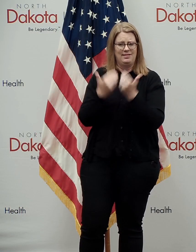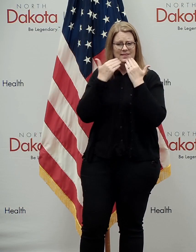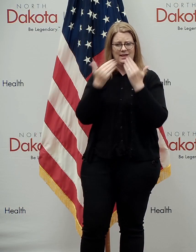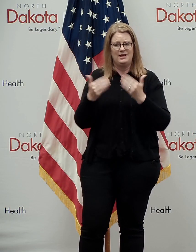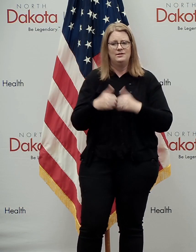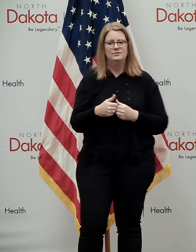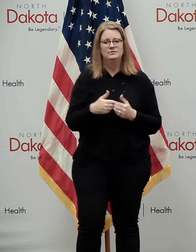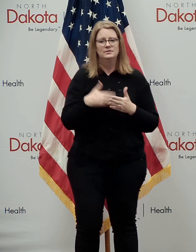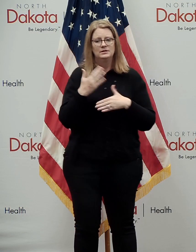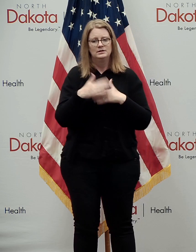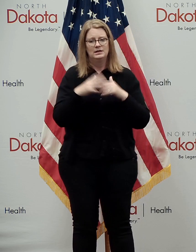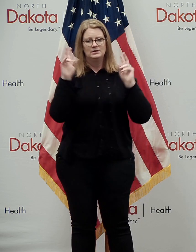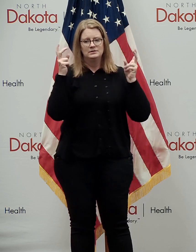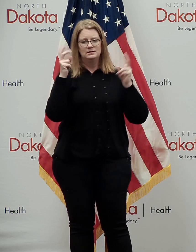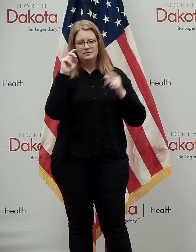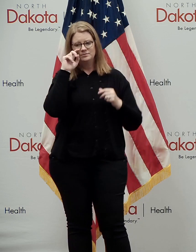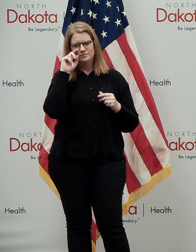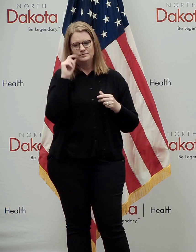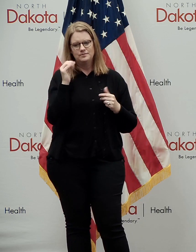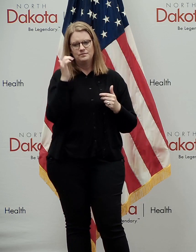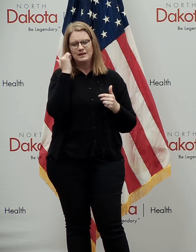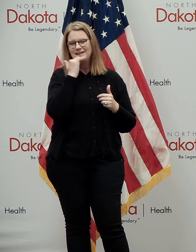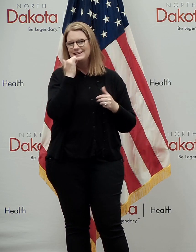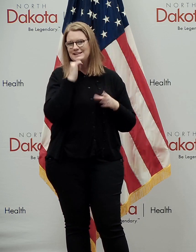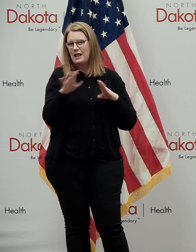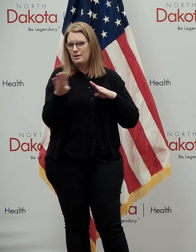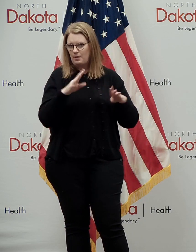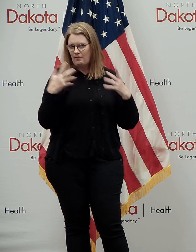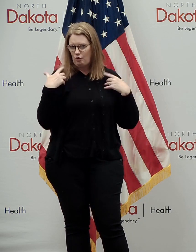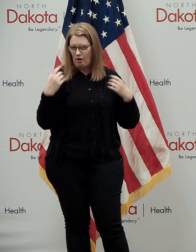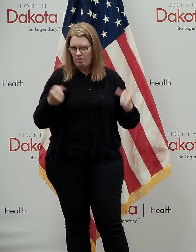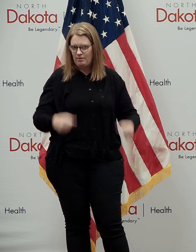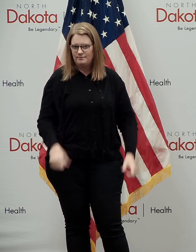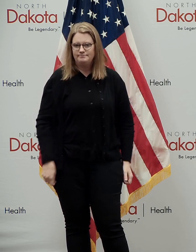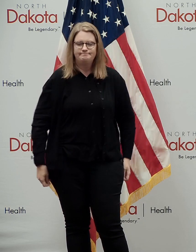topic is the daily behavioral health update.